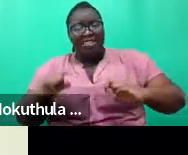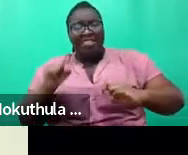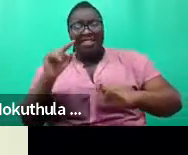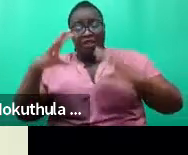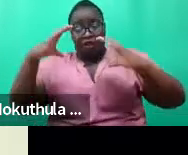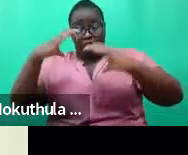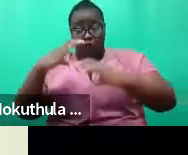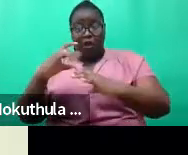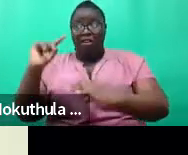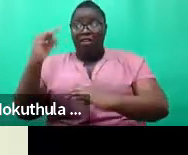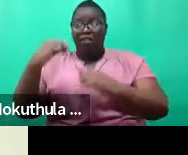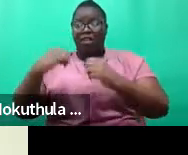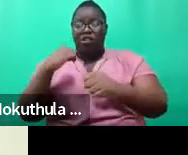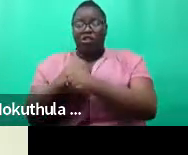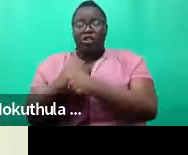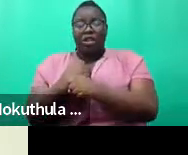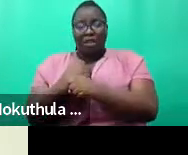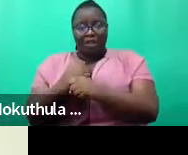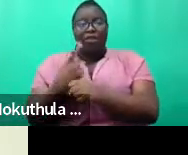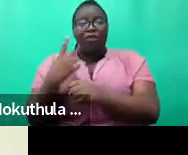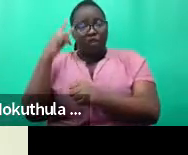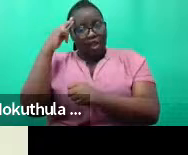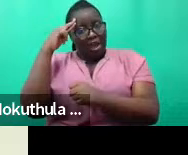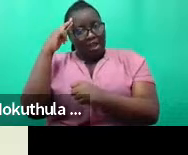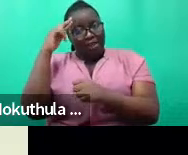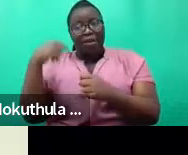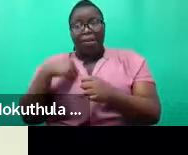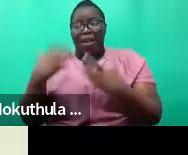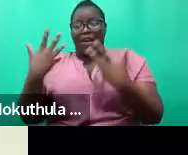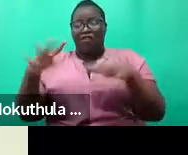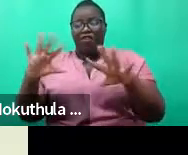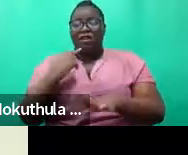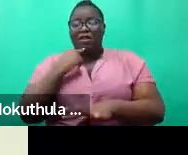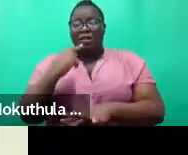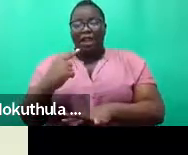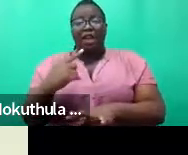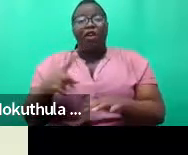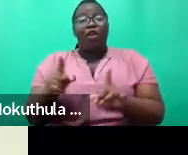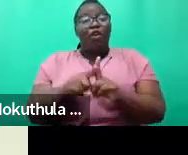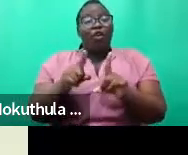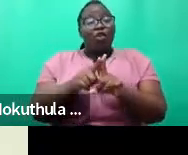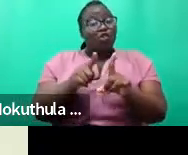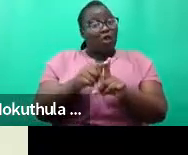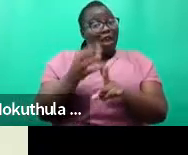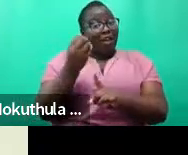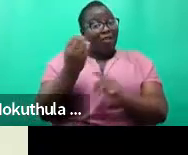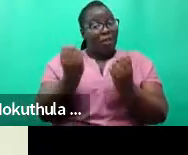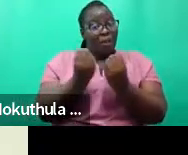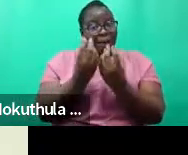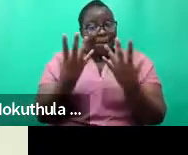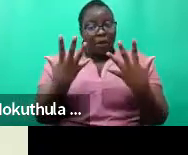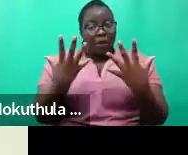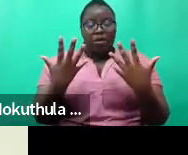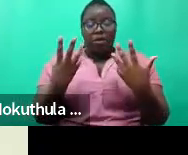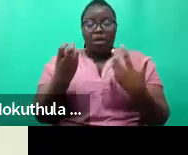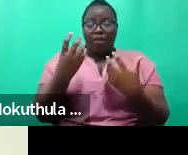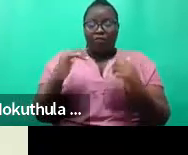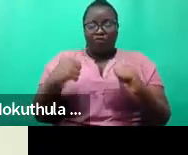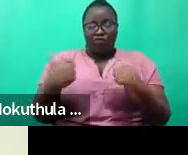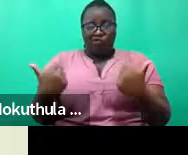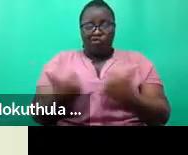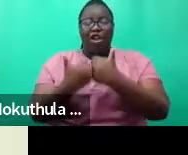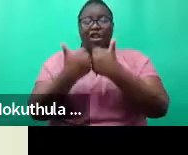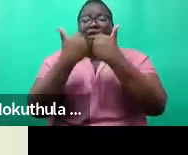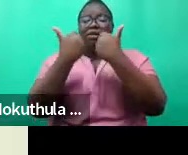that I mentioned, that we believed that they may have been the most, facing the most difficulties.